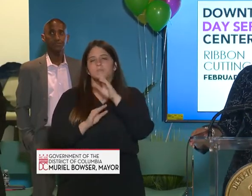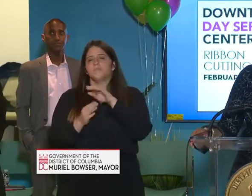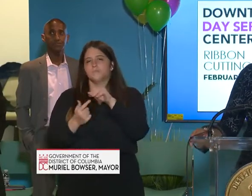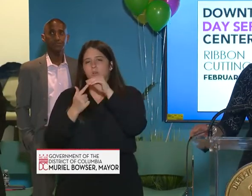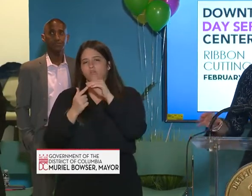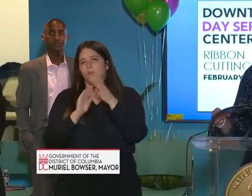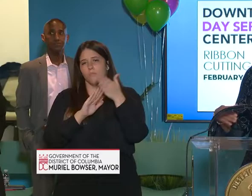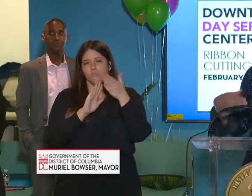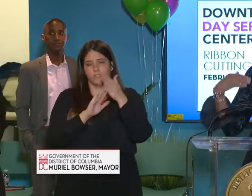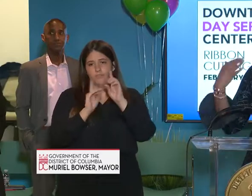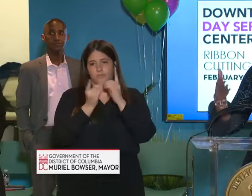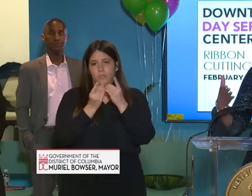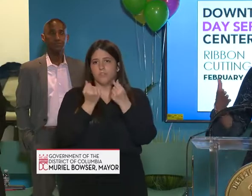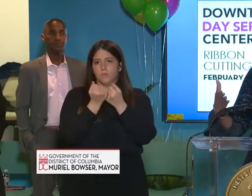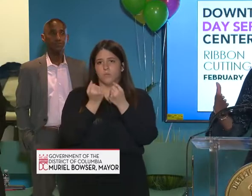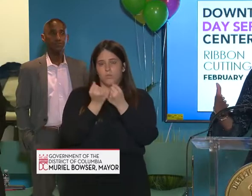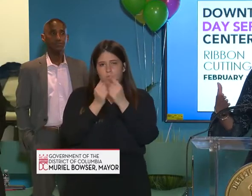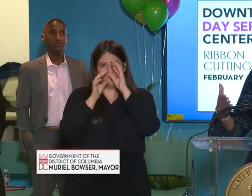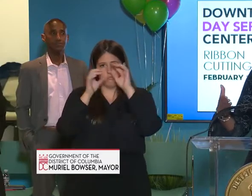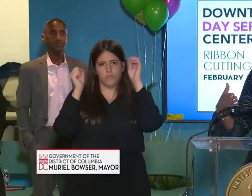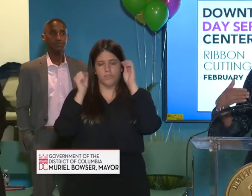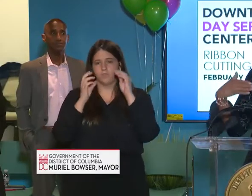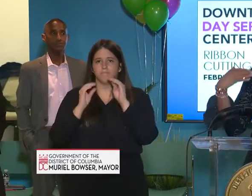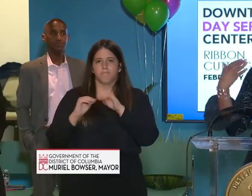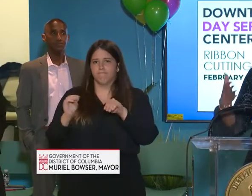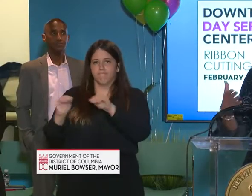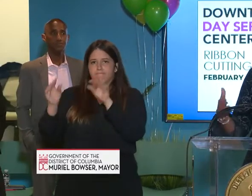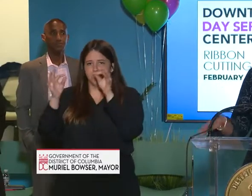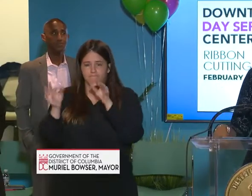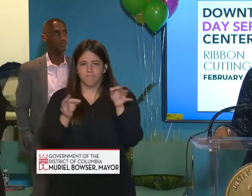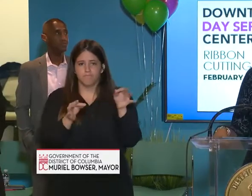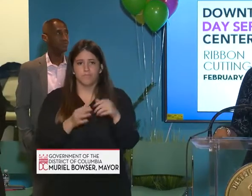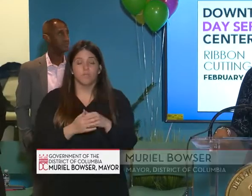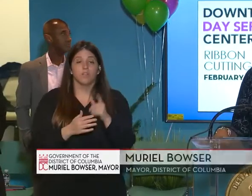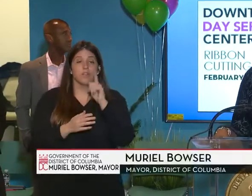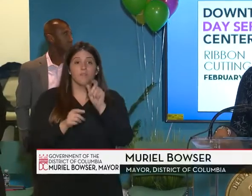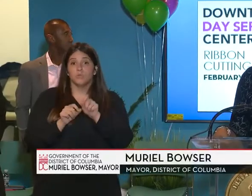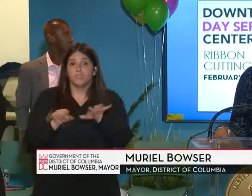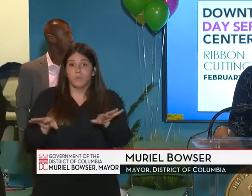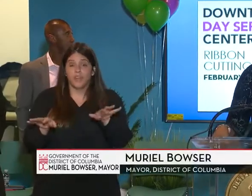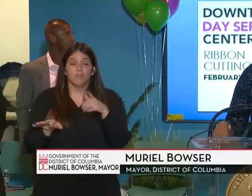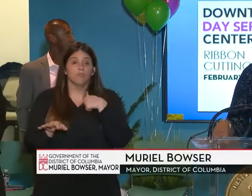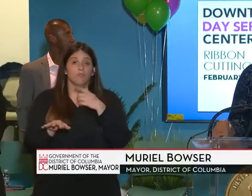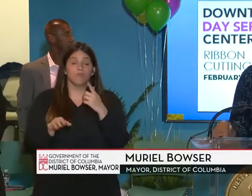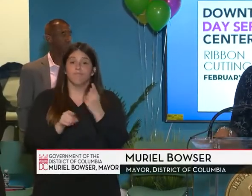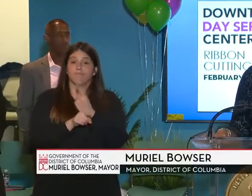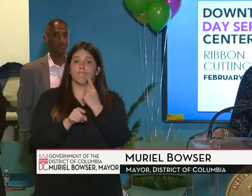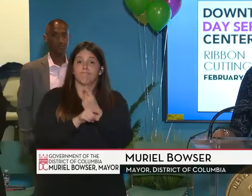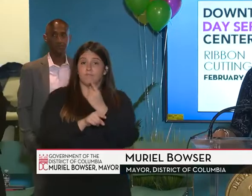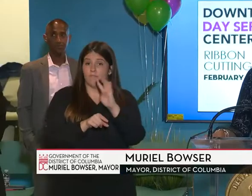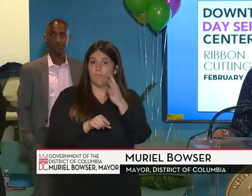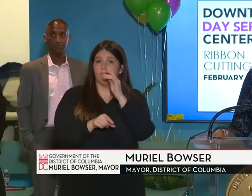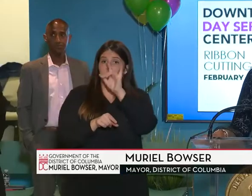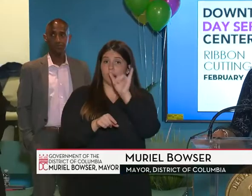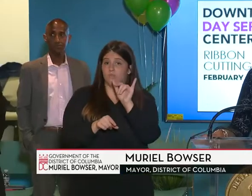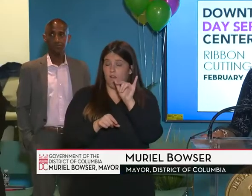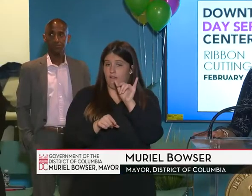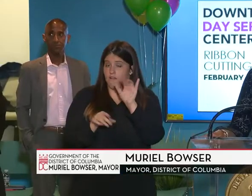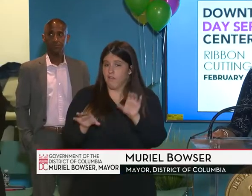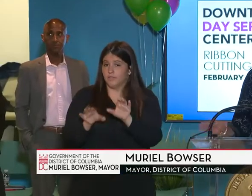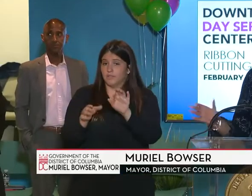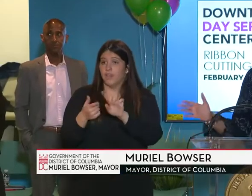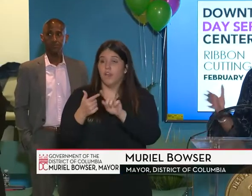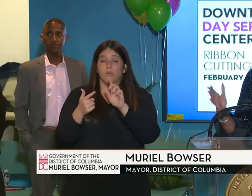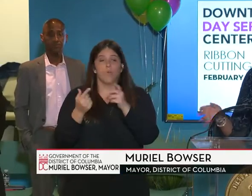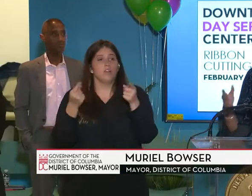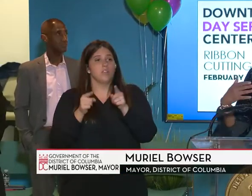president's movements, and they would also be dispatched to support our regular 4th of July activities and everything that's going on in our